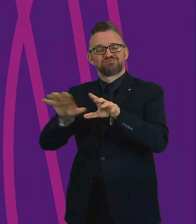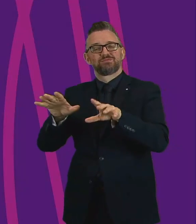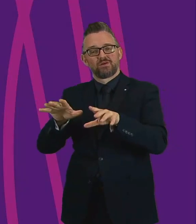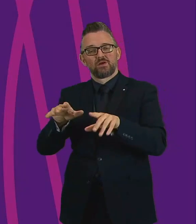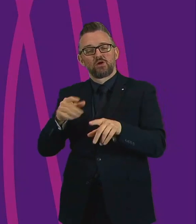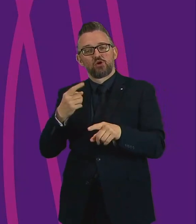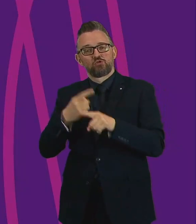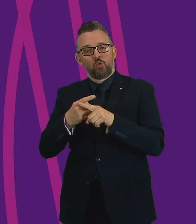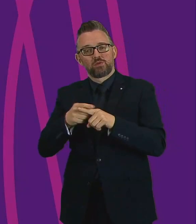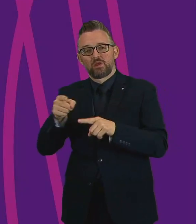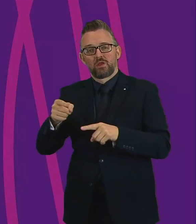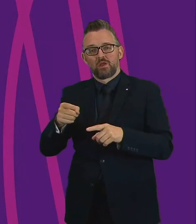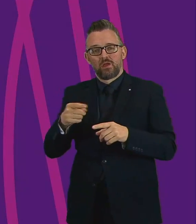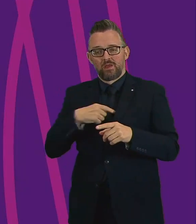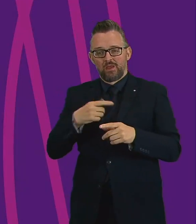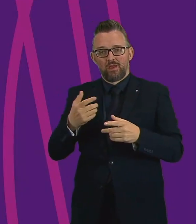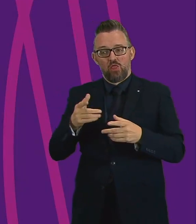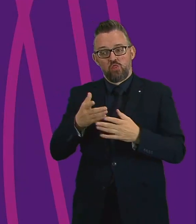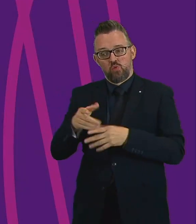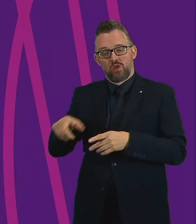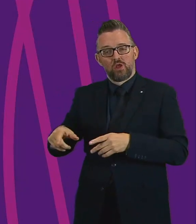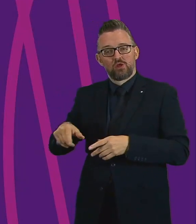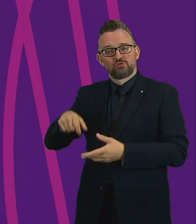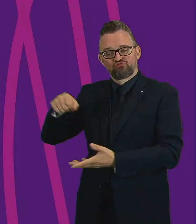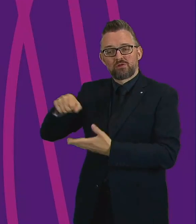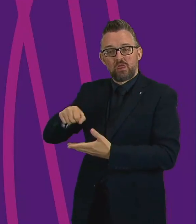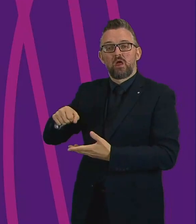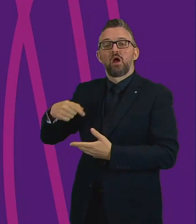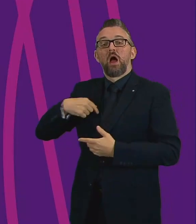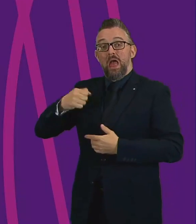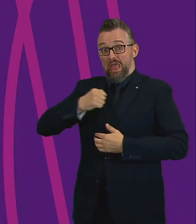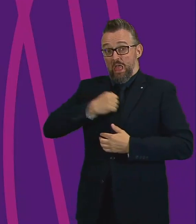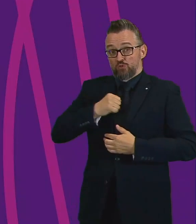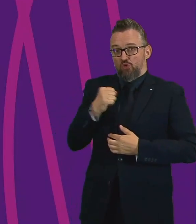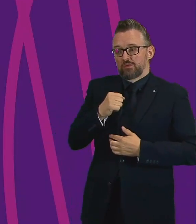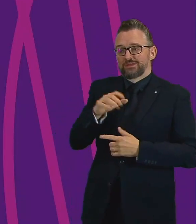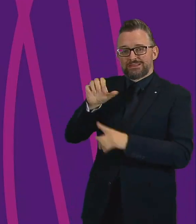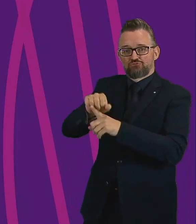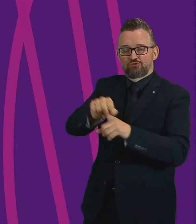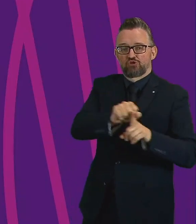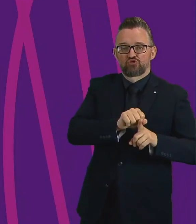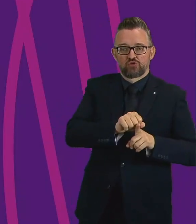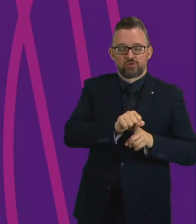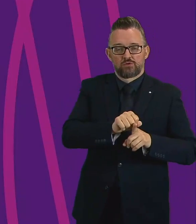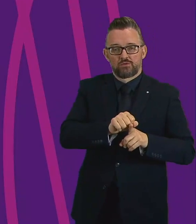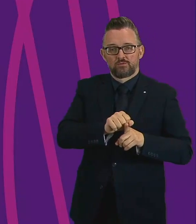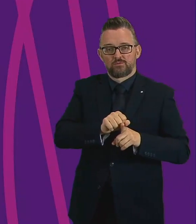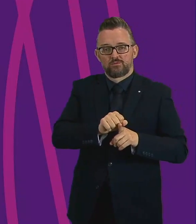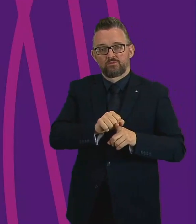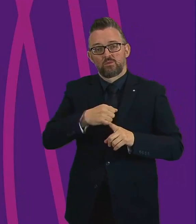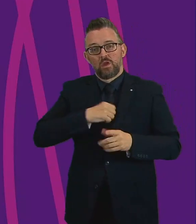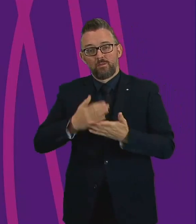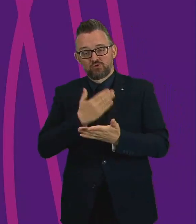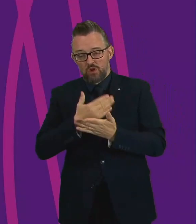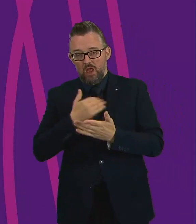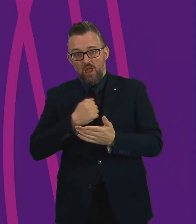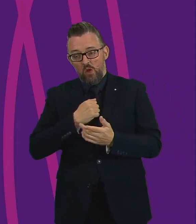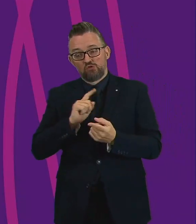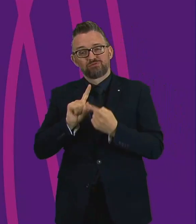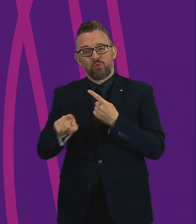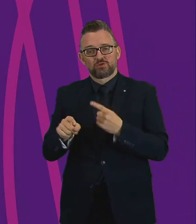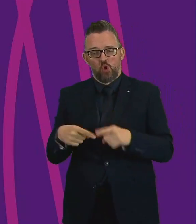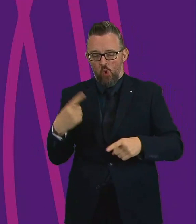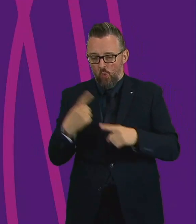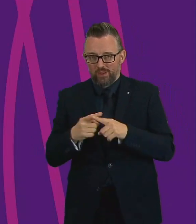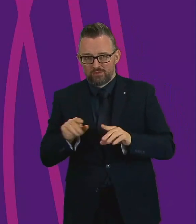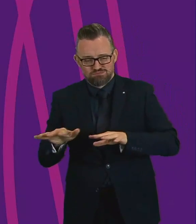Committee as falling through the Chancellor's schemes are caught by our extra funding. We've ensured that our response is nimble. Where